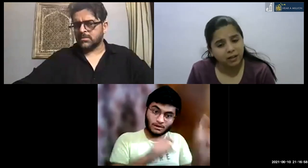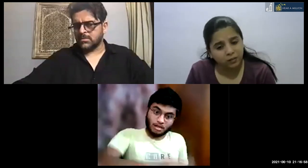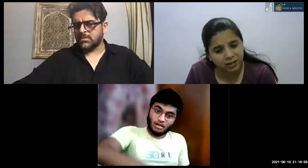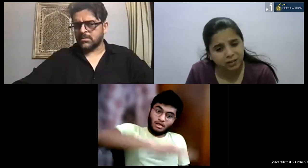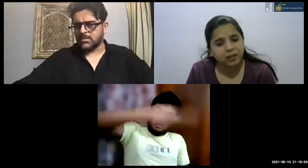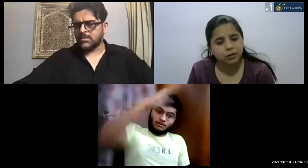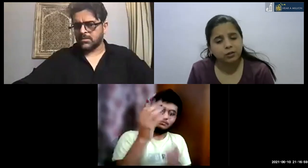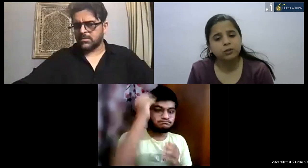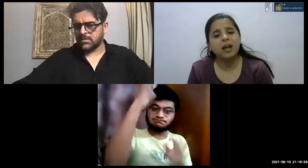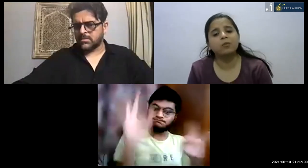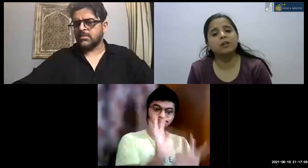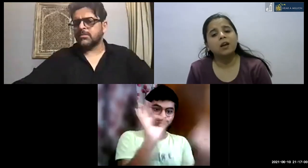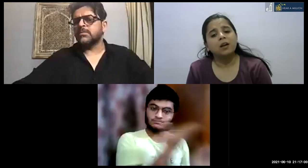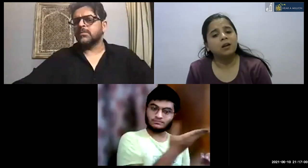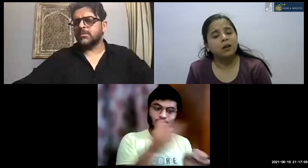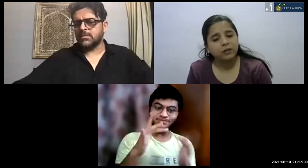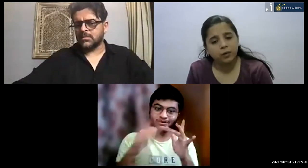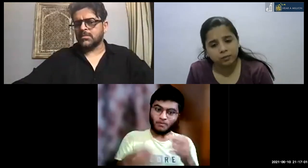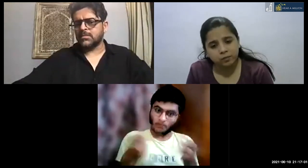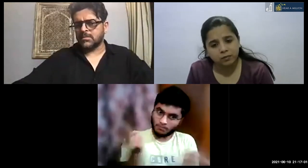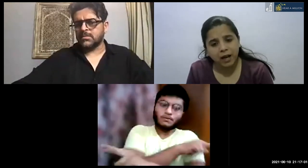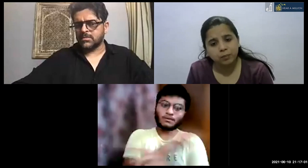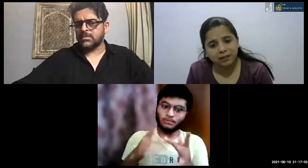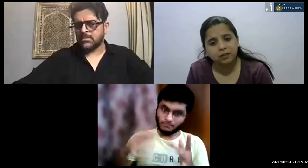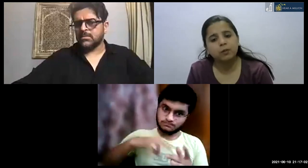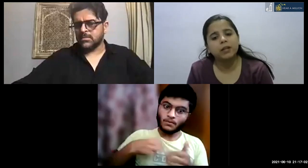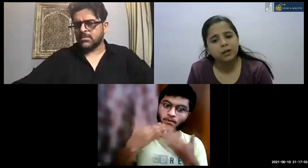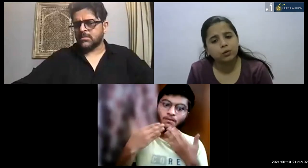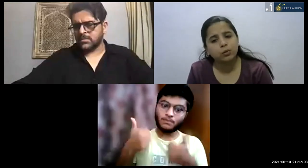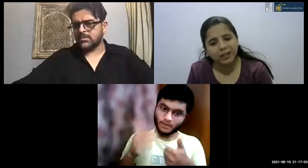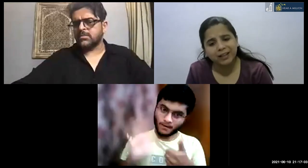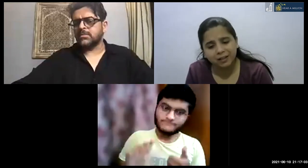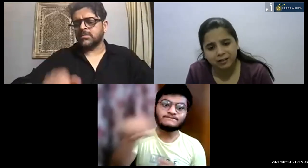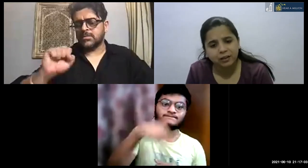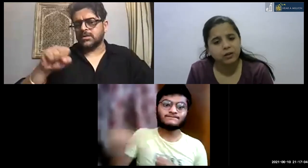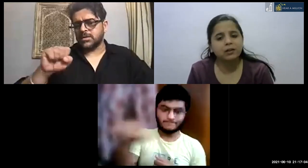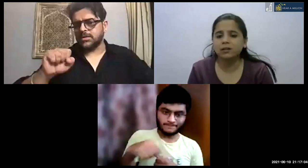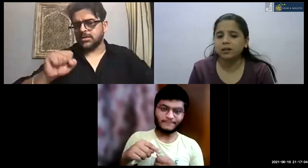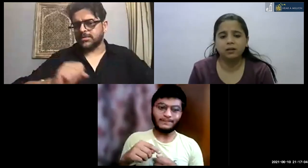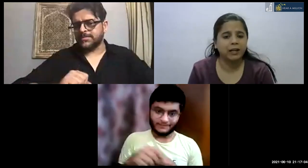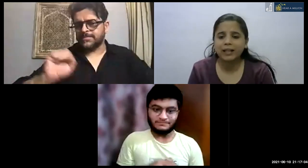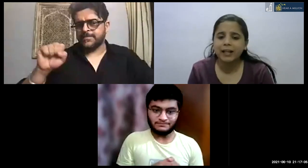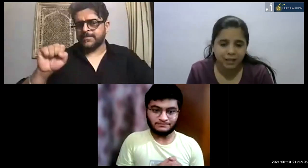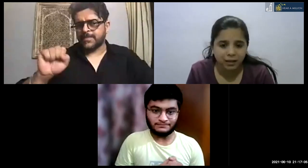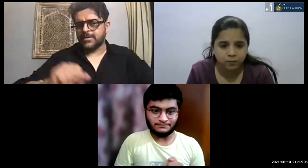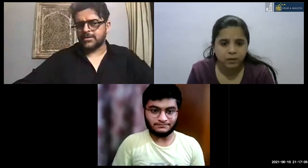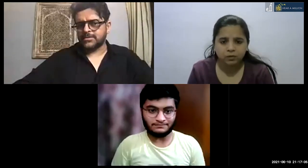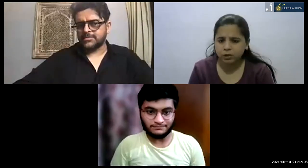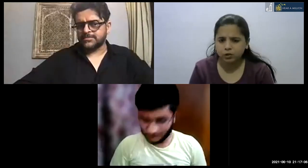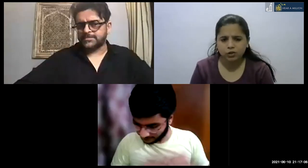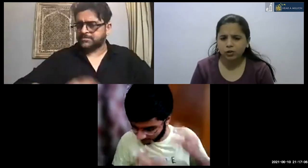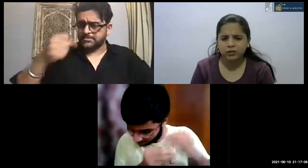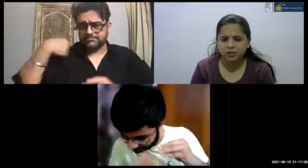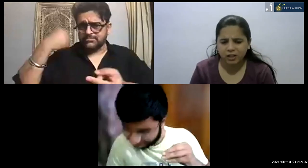they were visiting the institute, they have been learning from that places from 10 to 20 years and not getting anything.